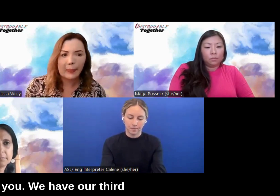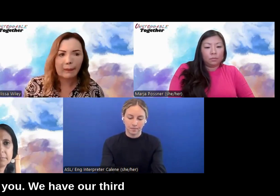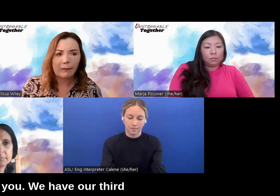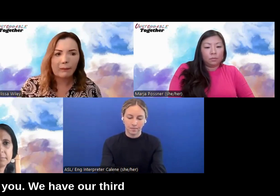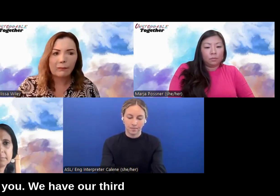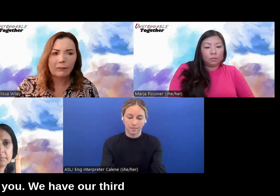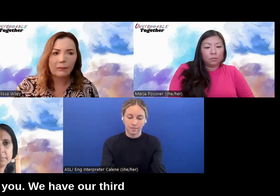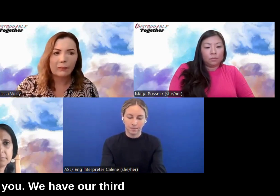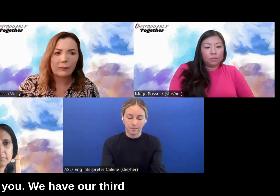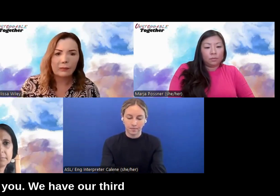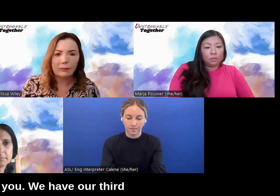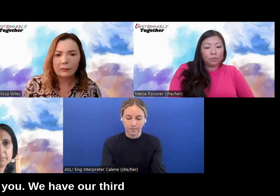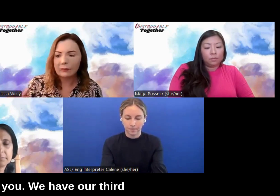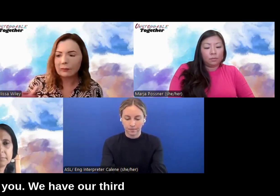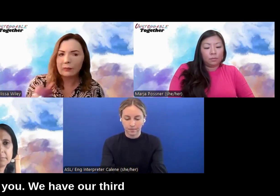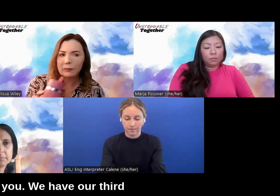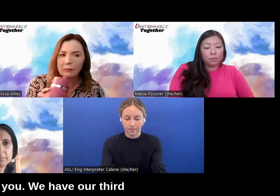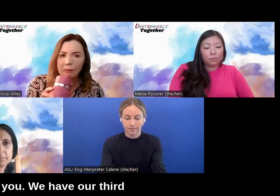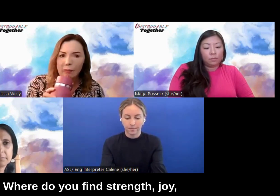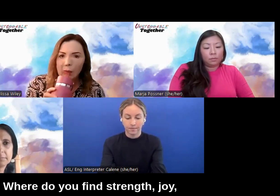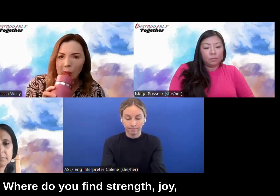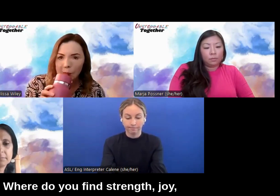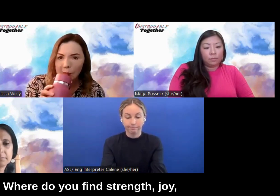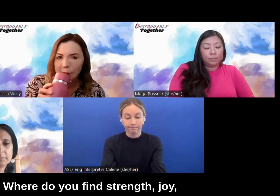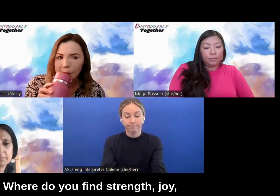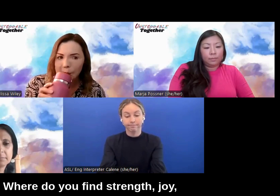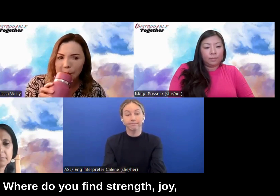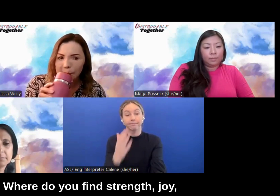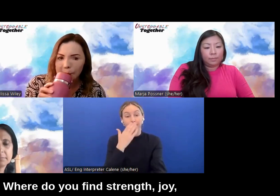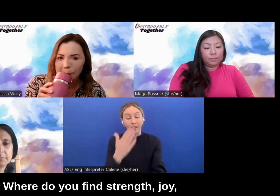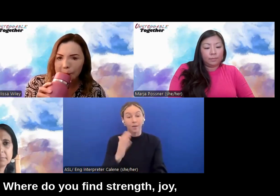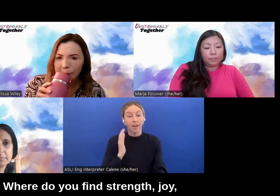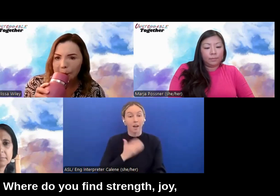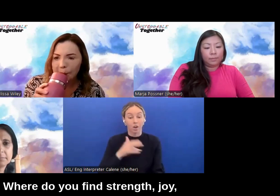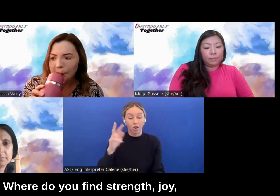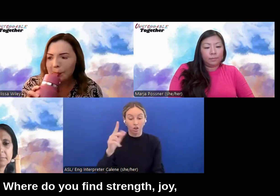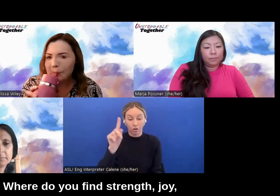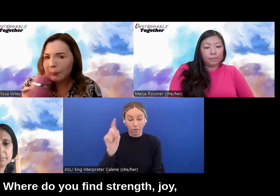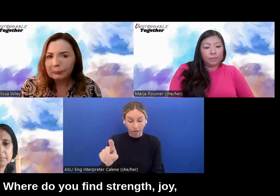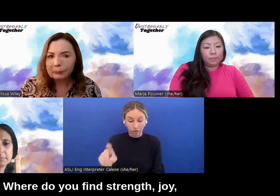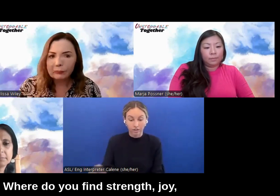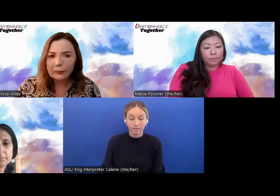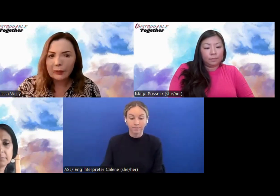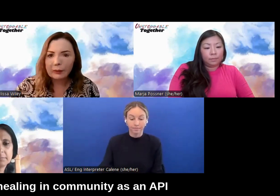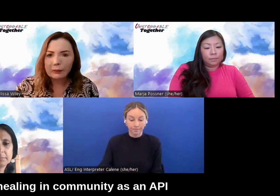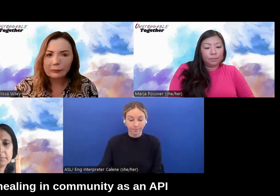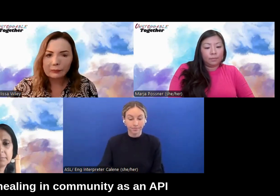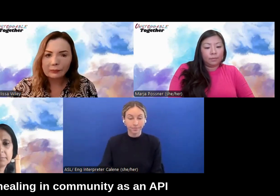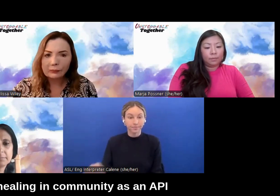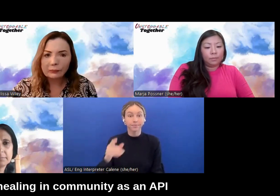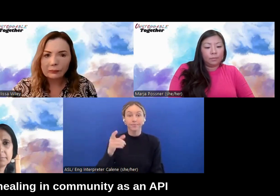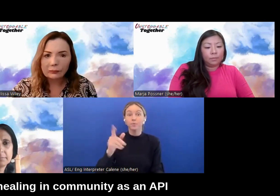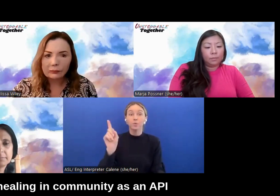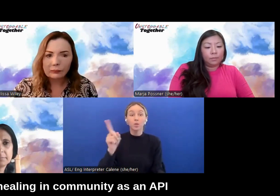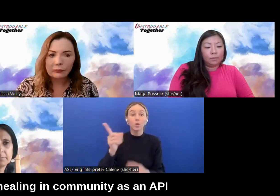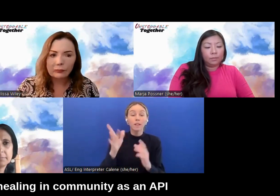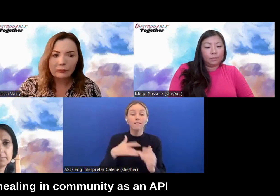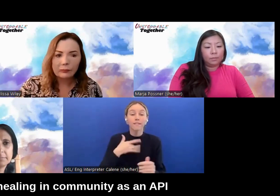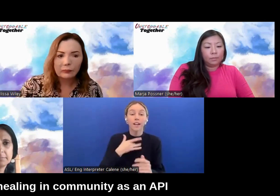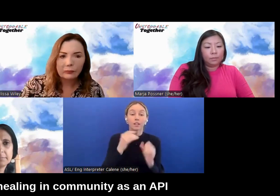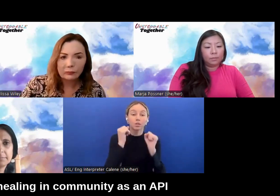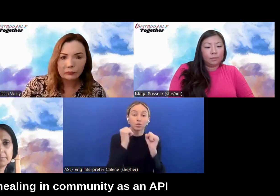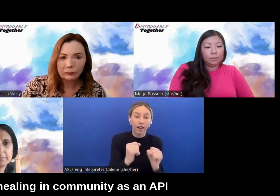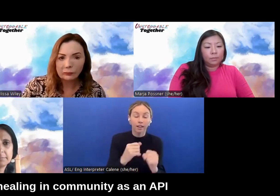Thank you. We have our third question. Where do you find strength, joy, and or healing